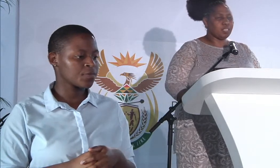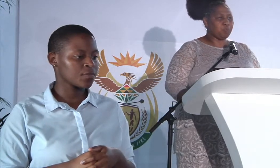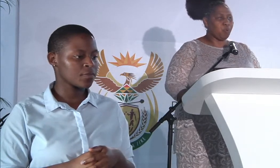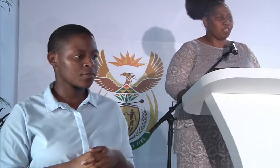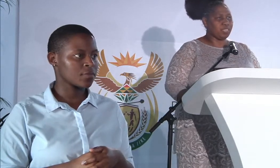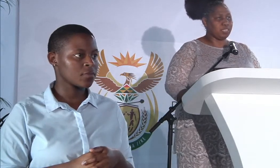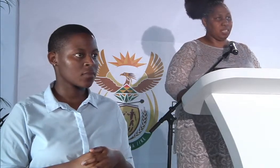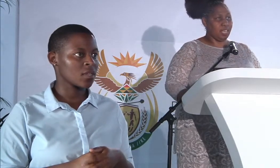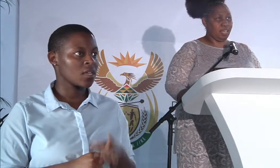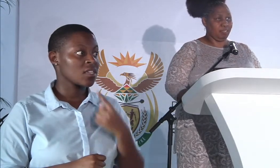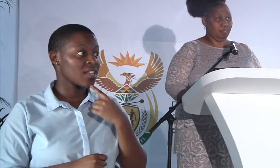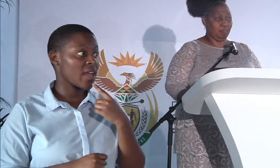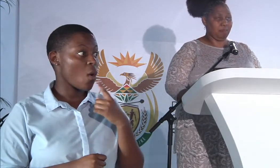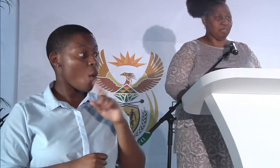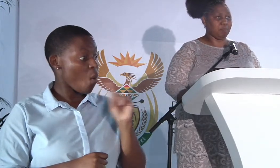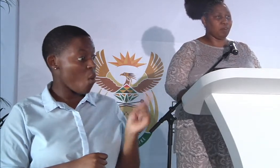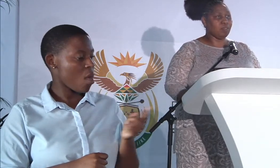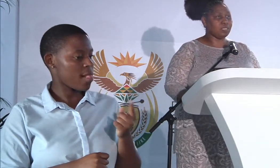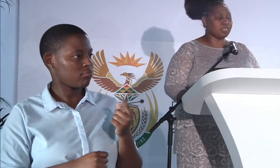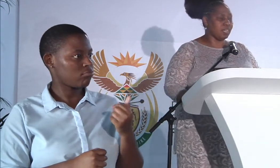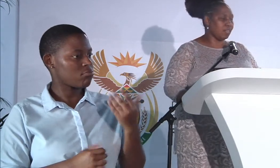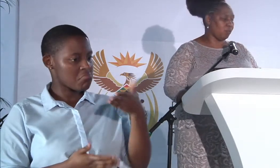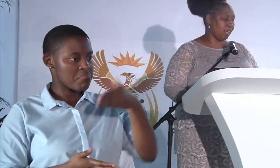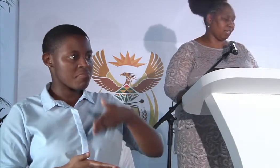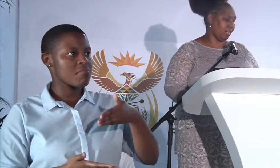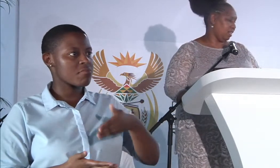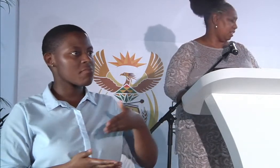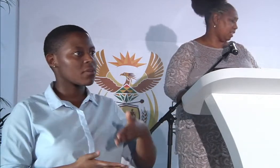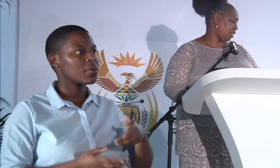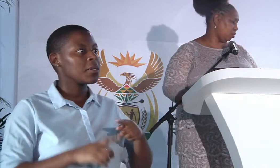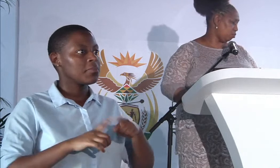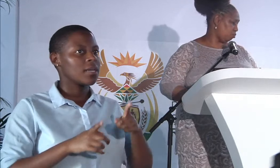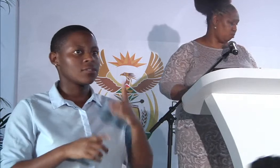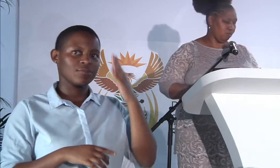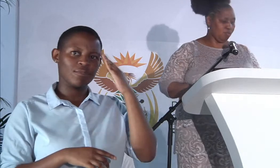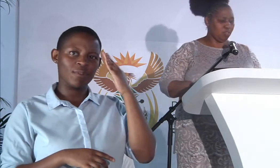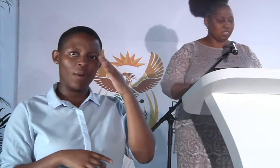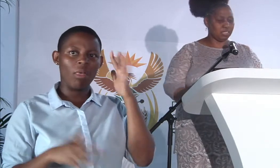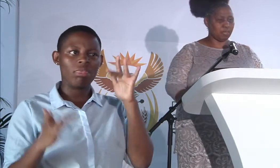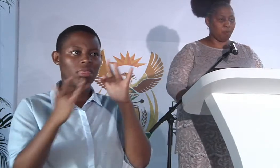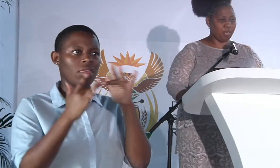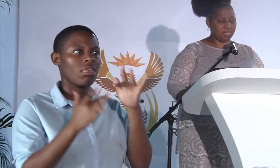that spoke is here. But because network tends to